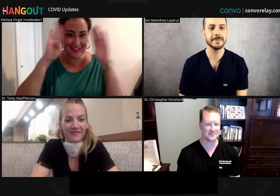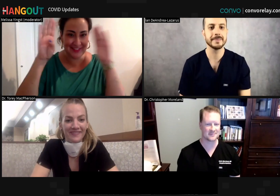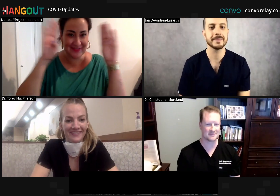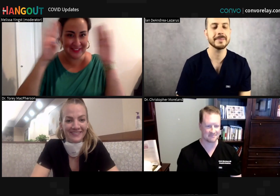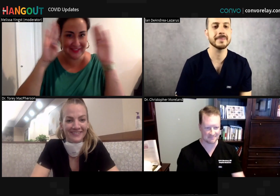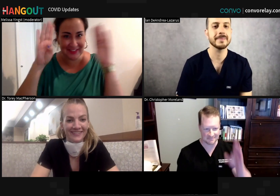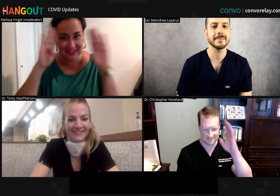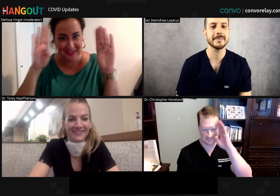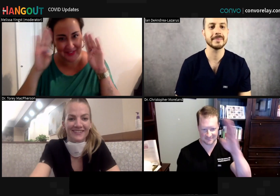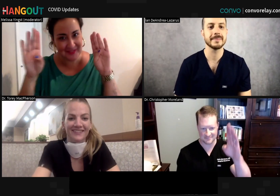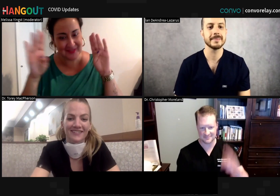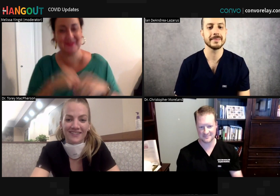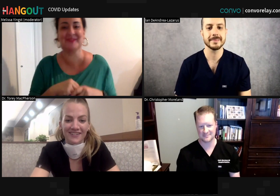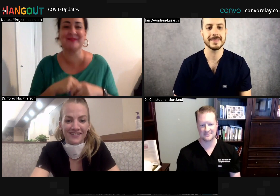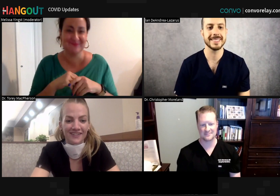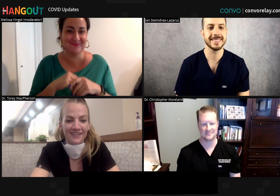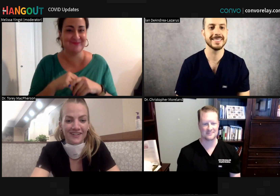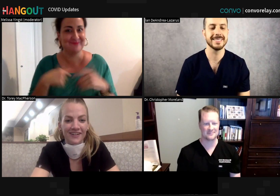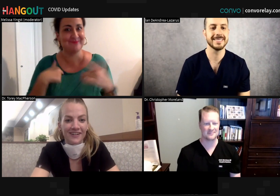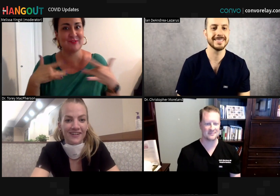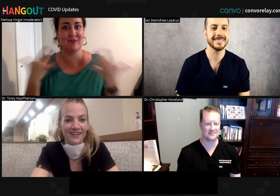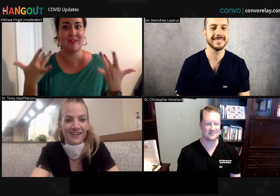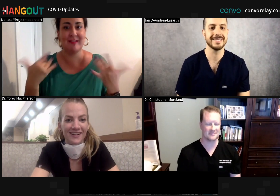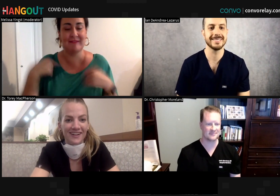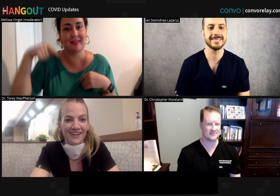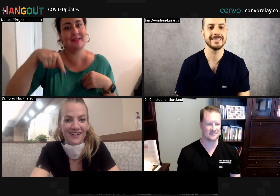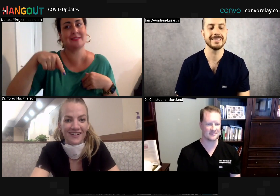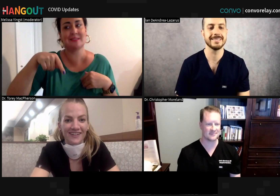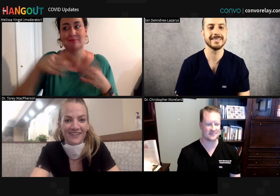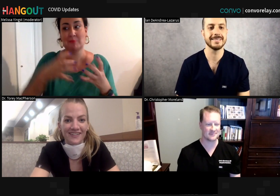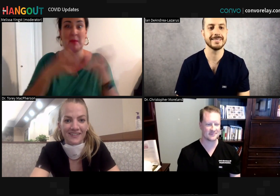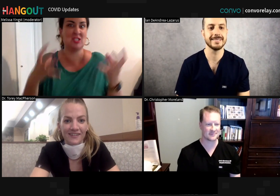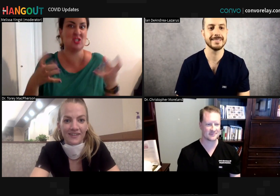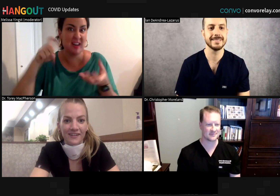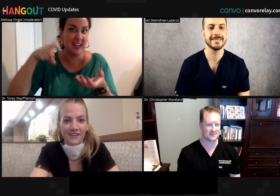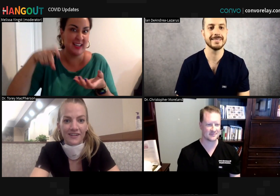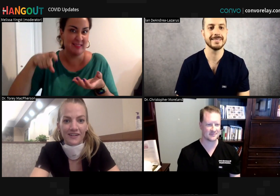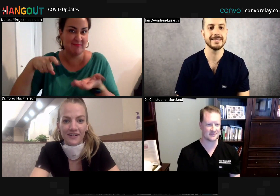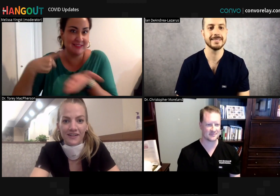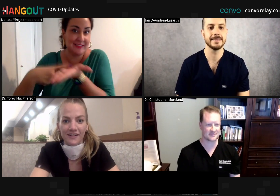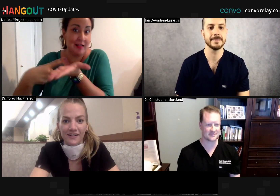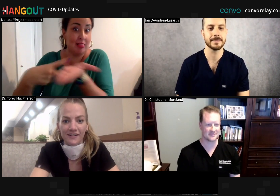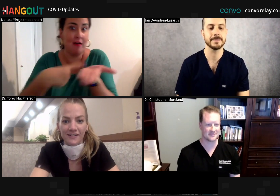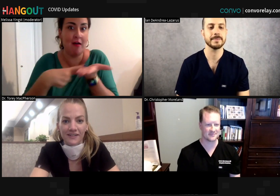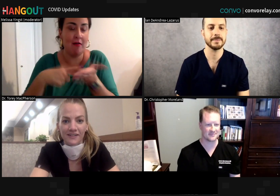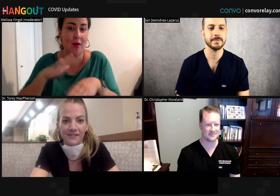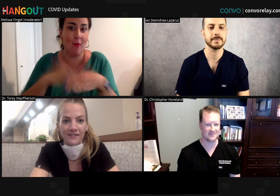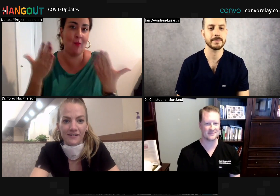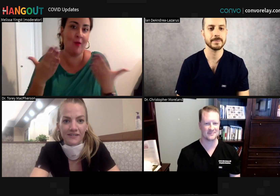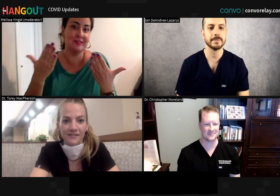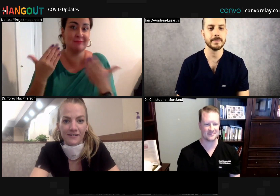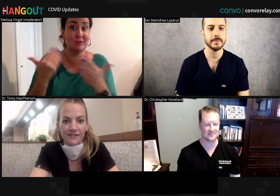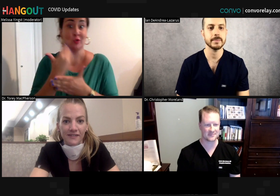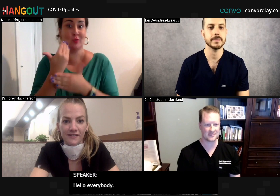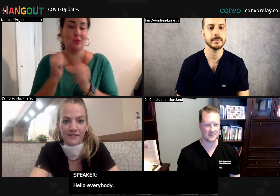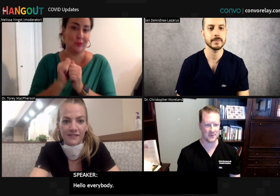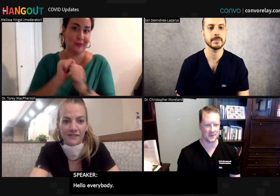Hello, everybody. I am thrilled to have this very much needed dialogue